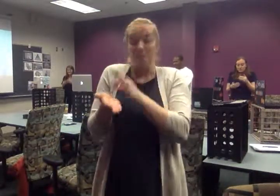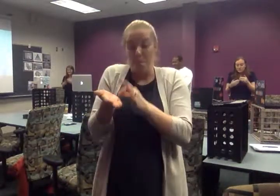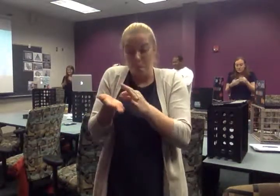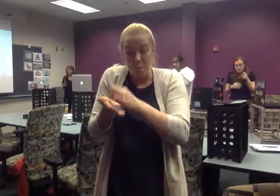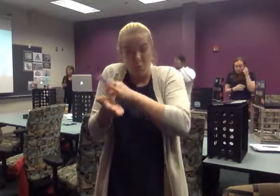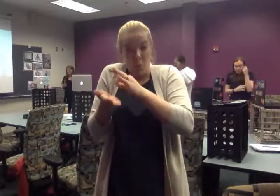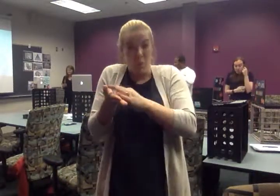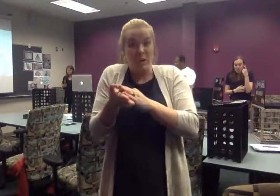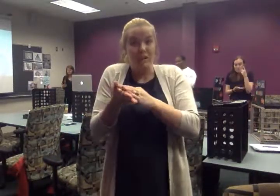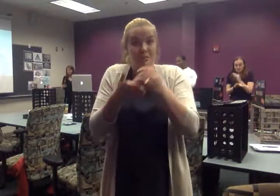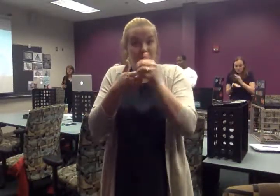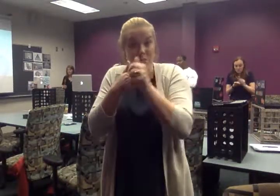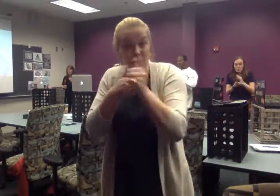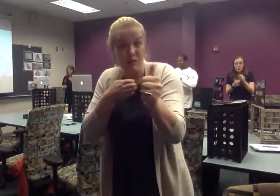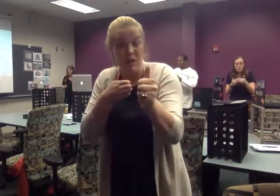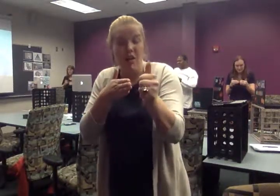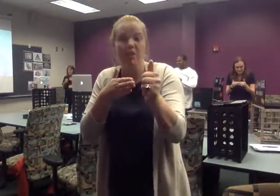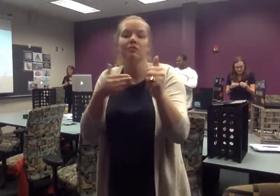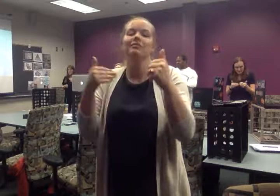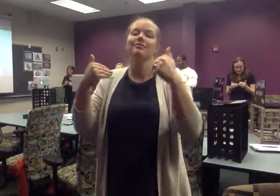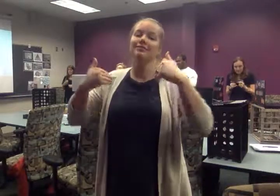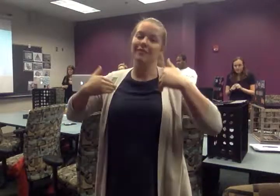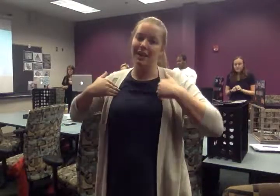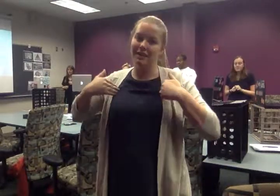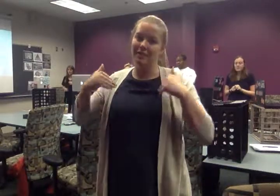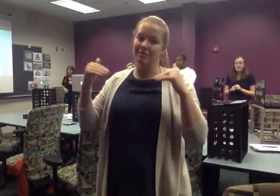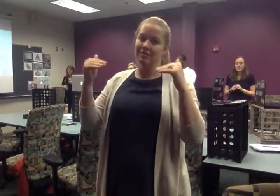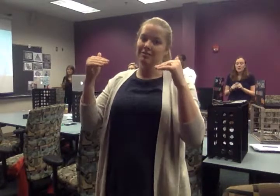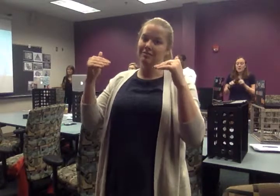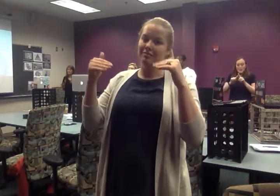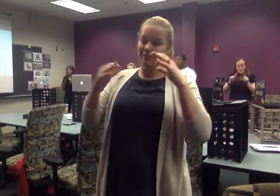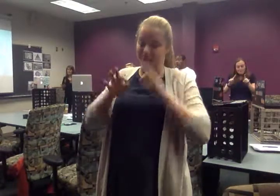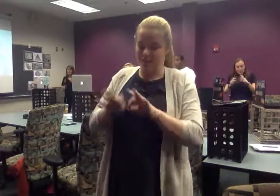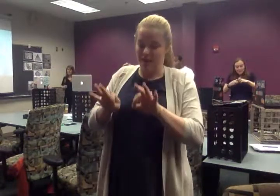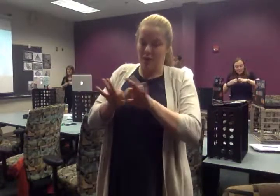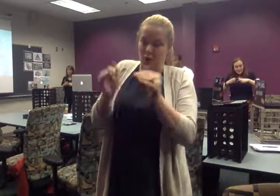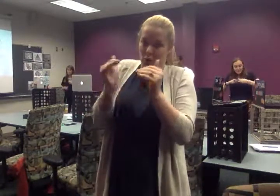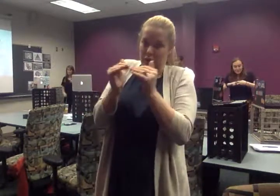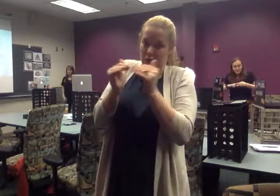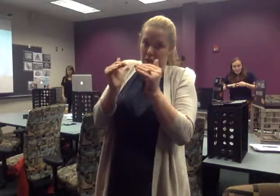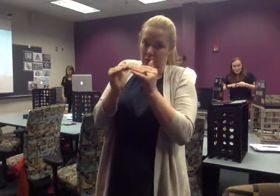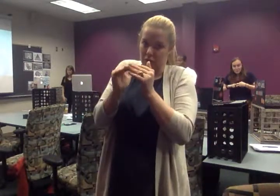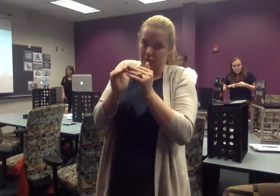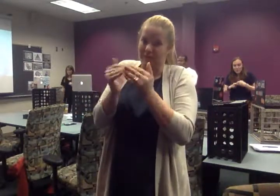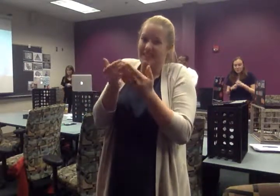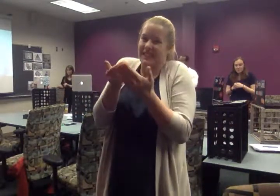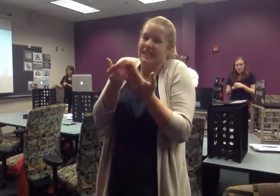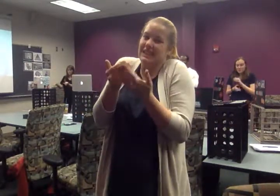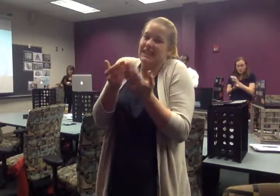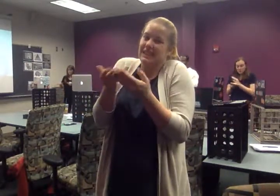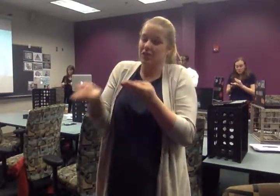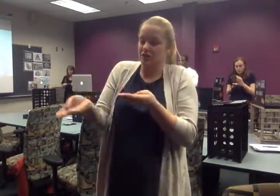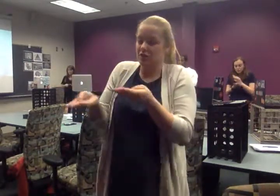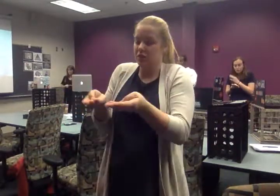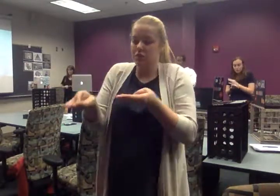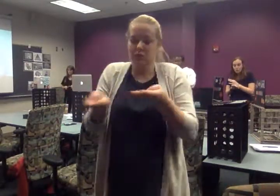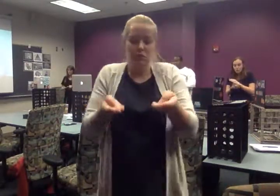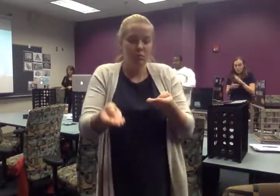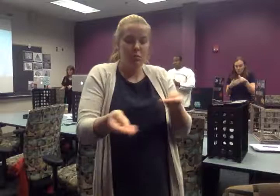problematic when Smith universalizes that observation by claiming that as a matter of convenience, every prudent man in every period of